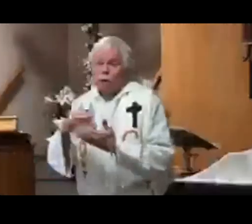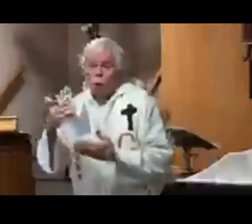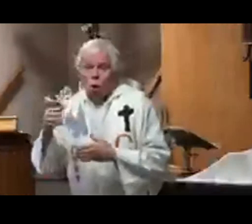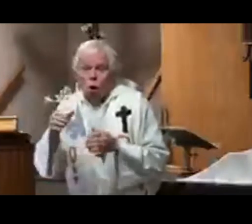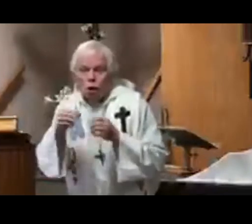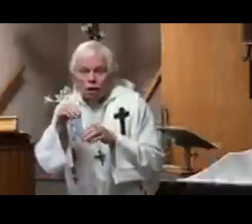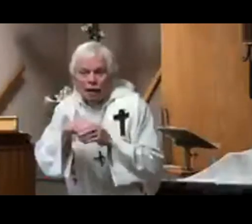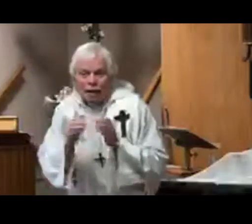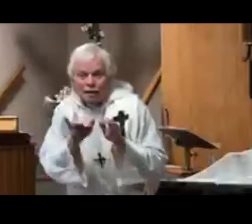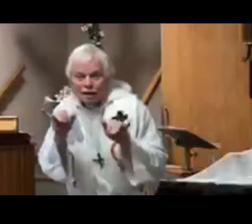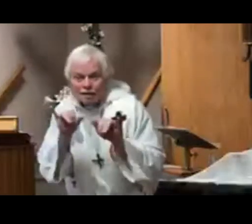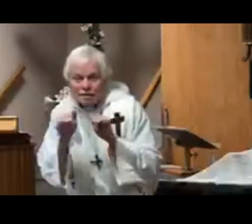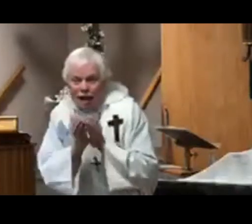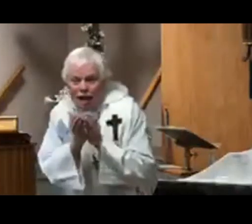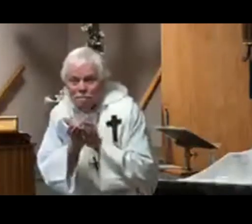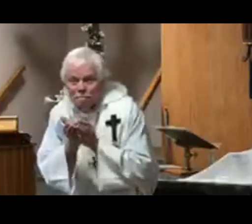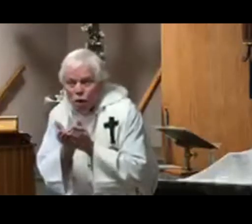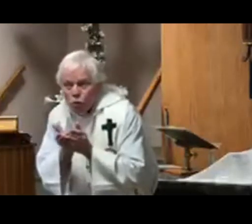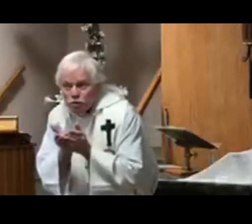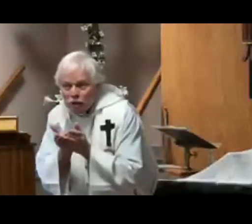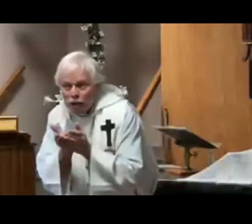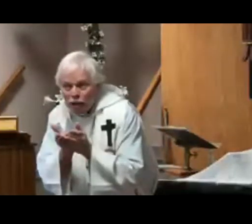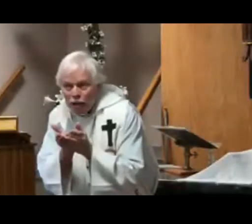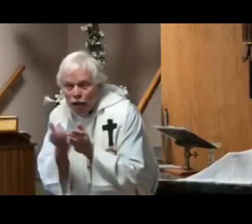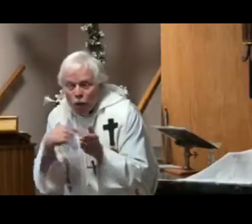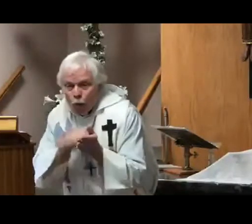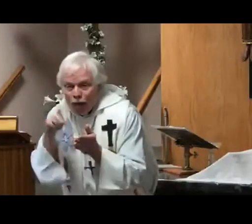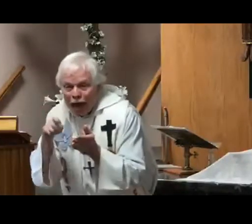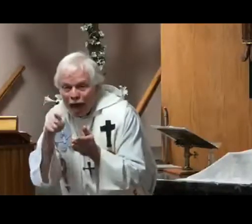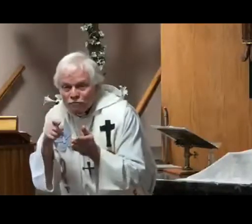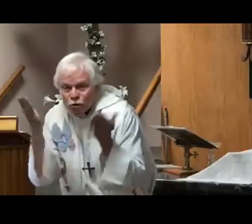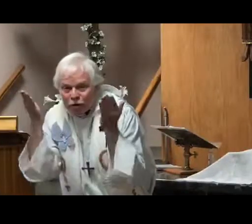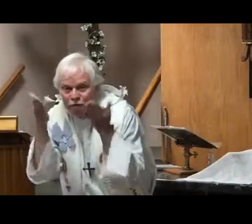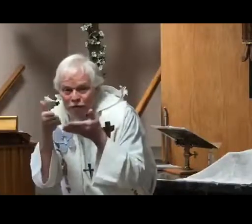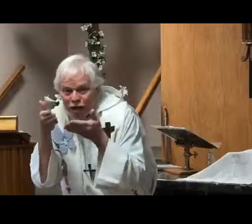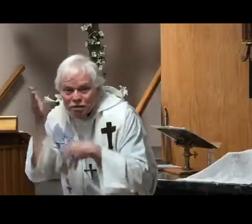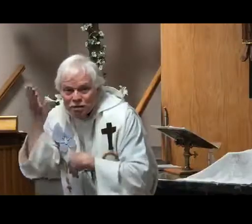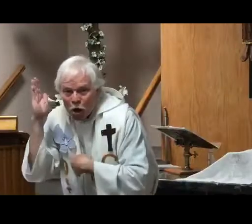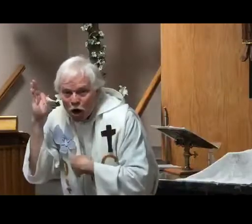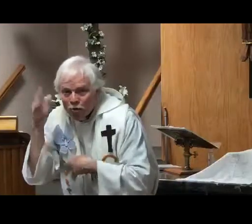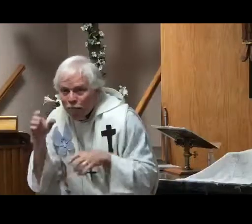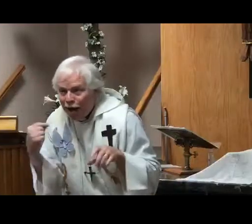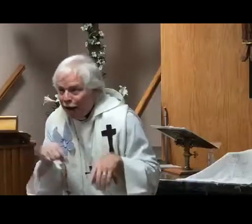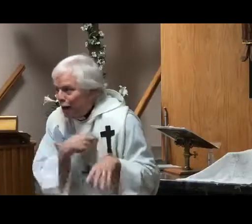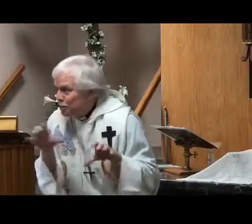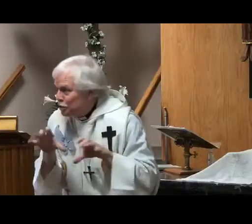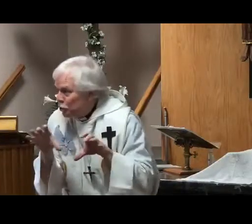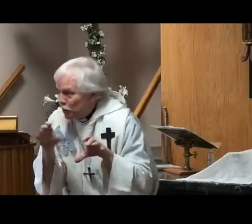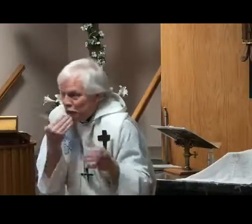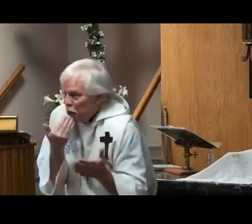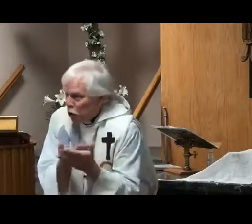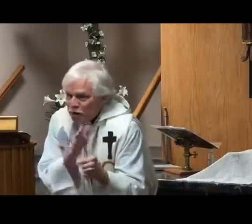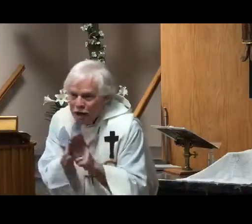And we're all in the same boat. We have to convince God by